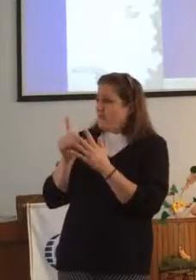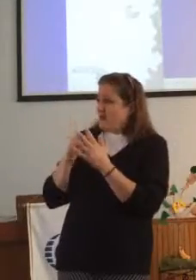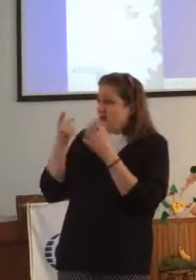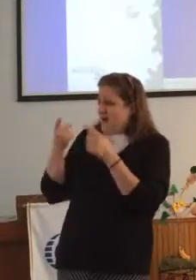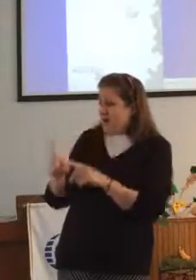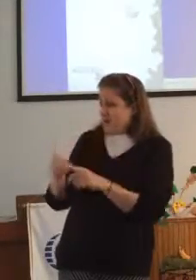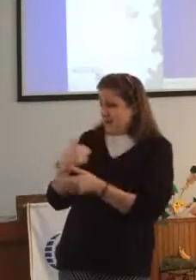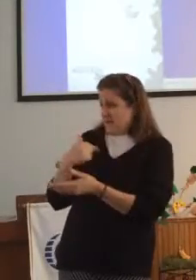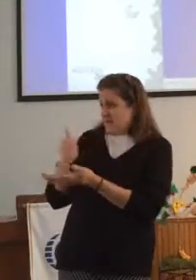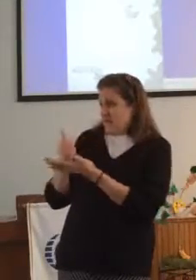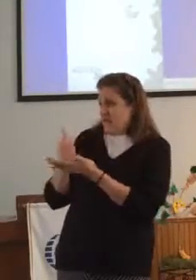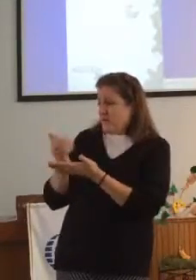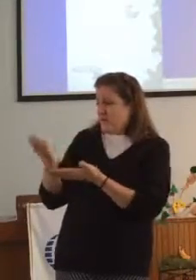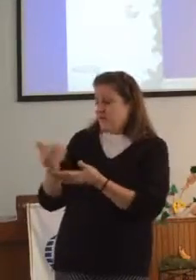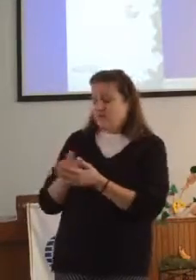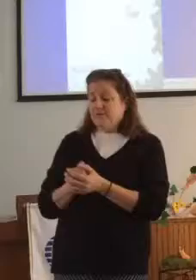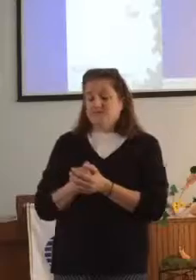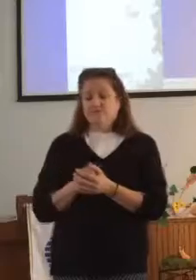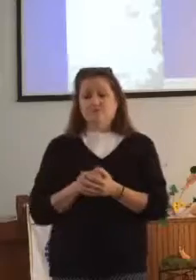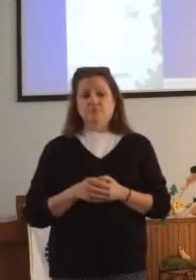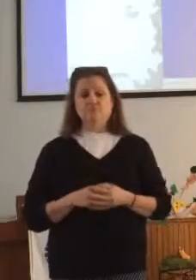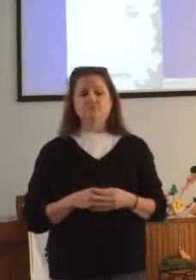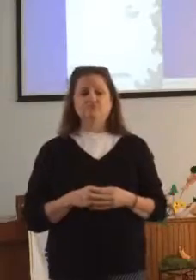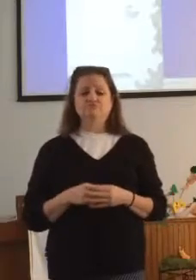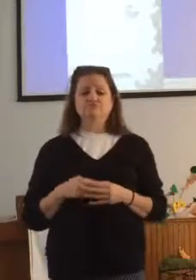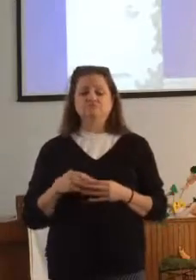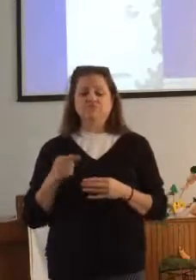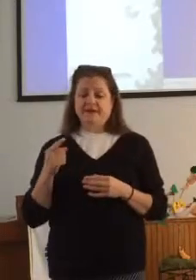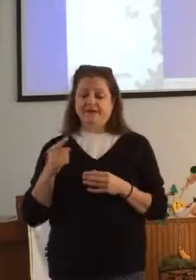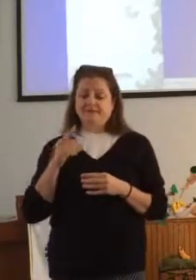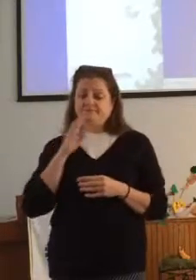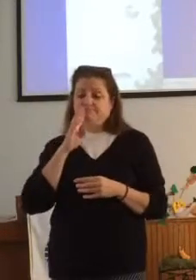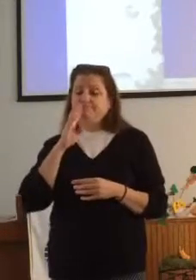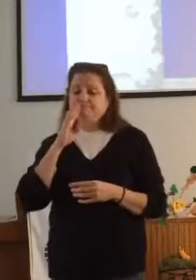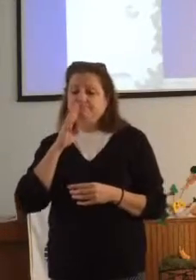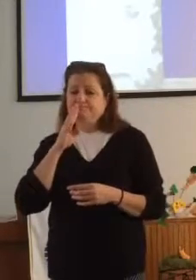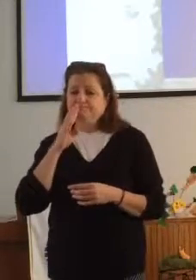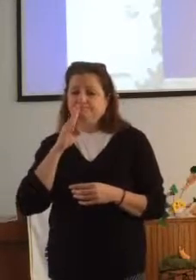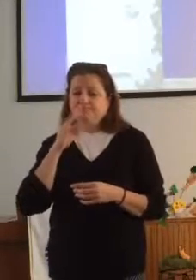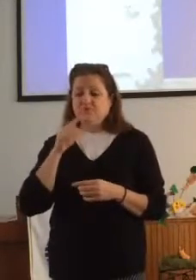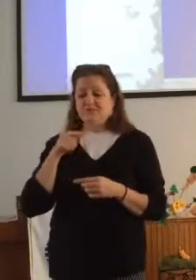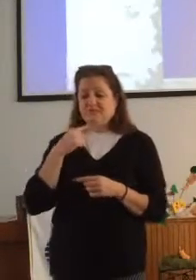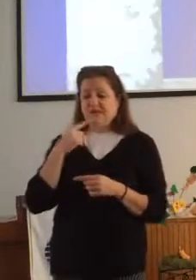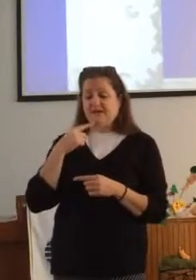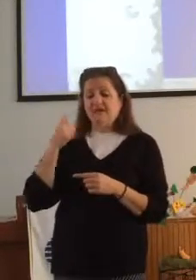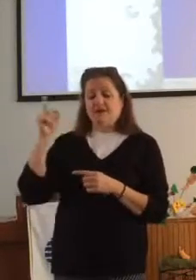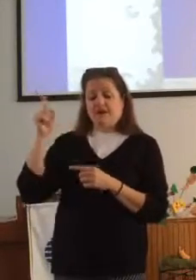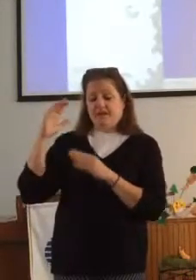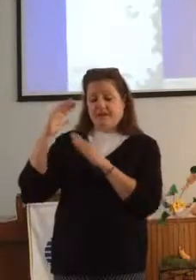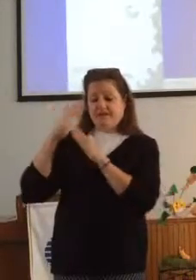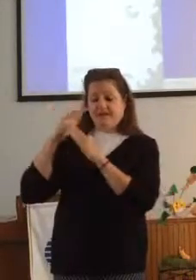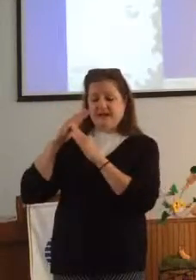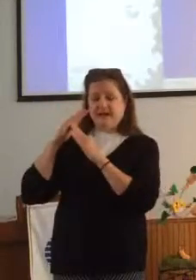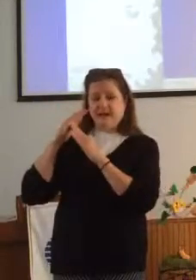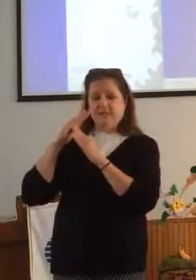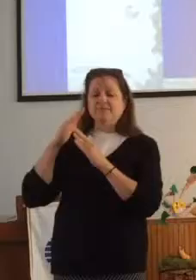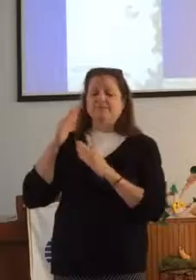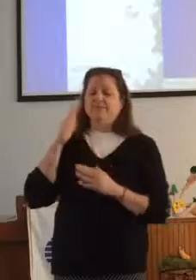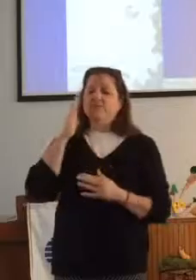help?" He made out just a few words. The top. They'll